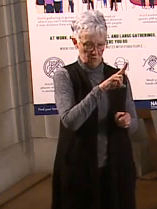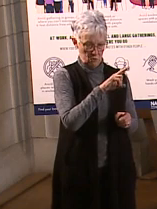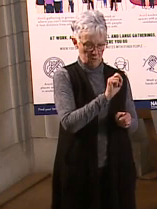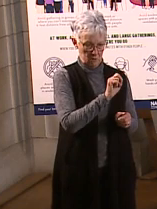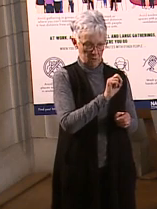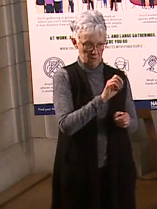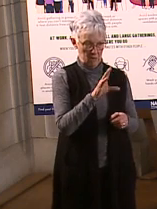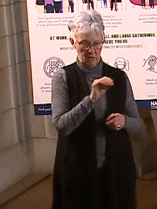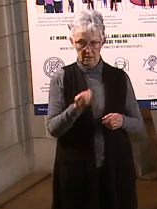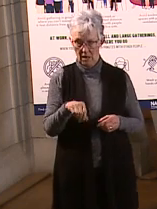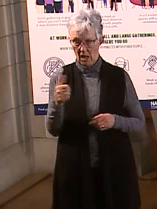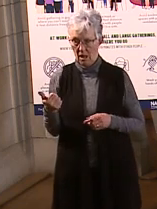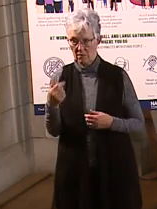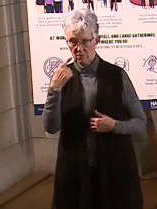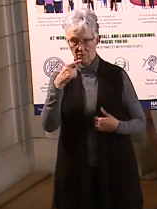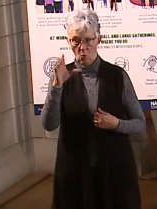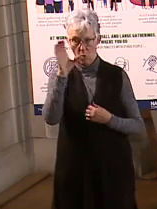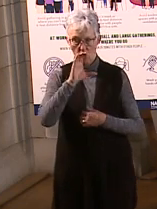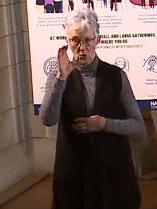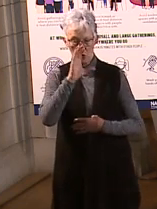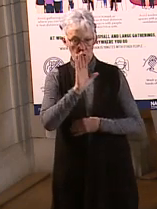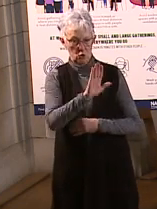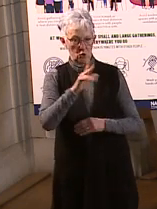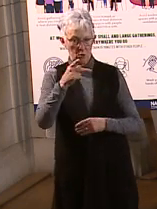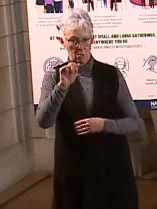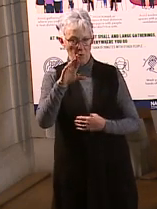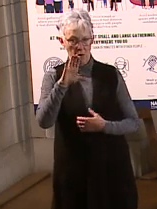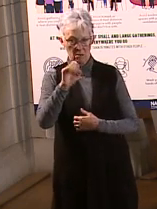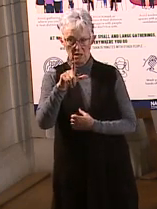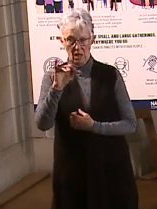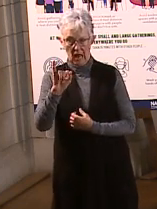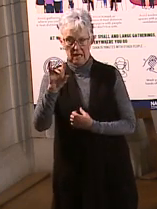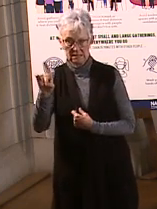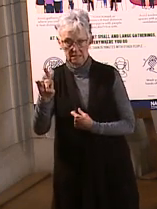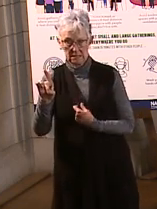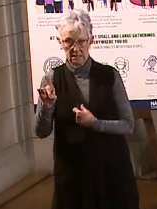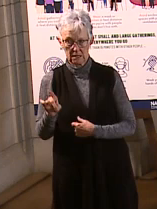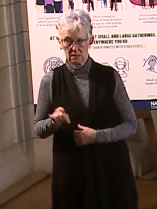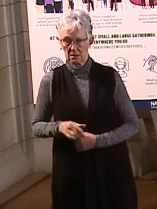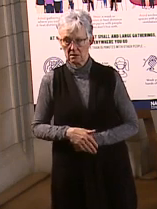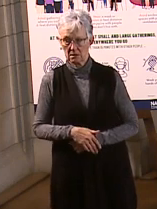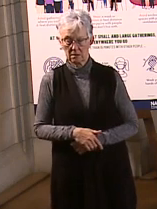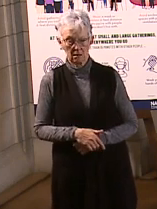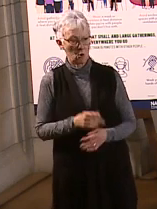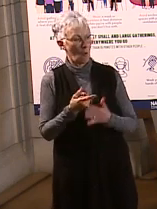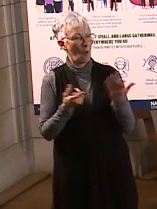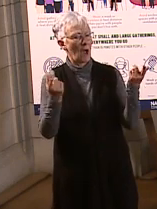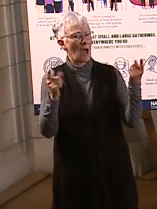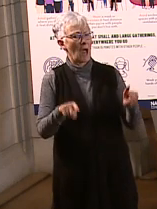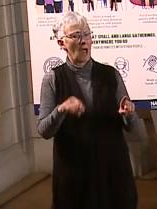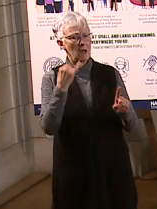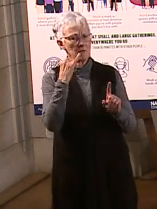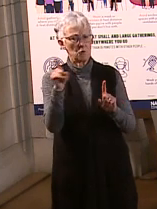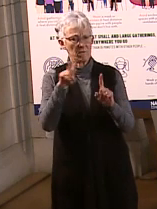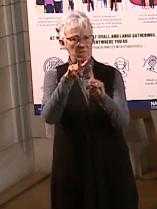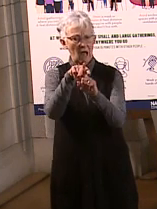looking up your parcel ID, and then also what happens if you file your taxes